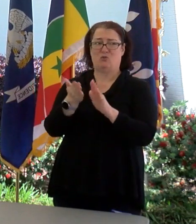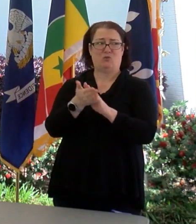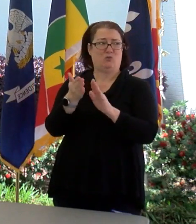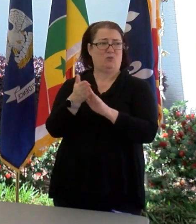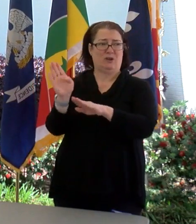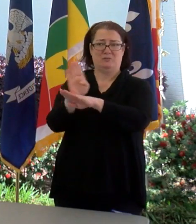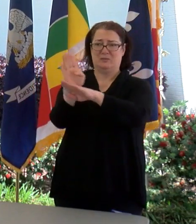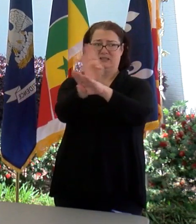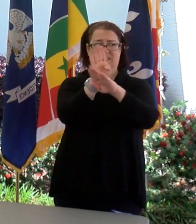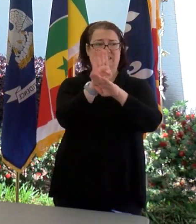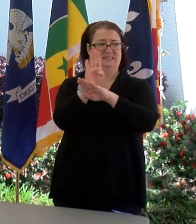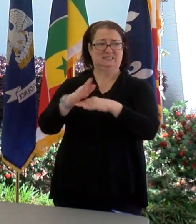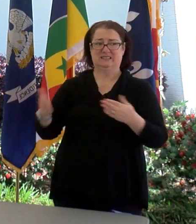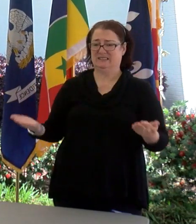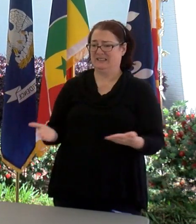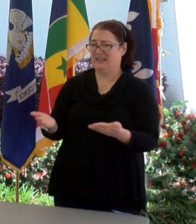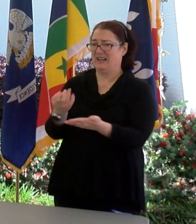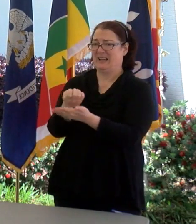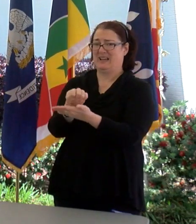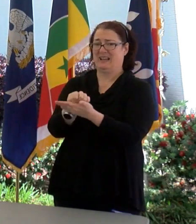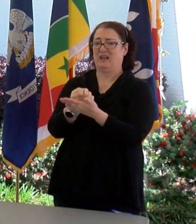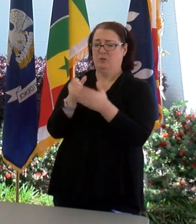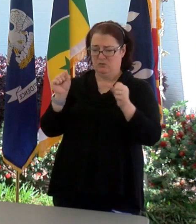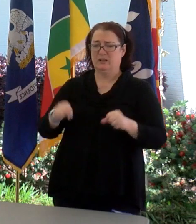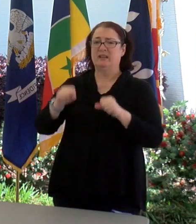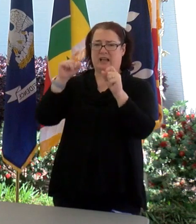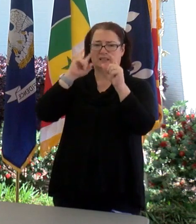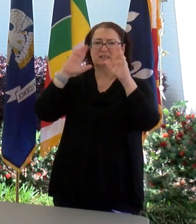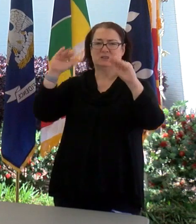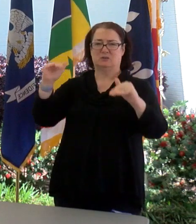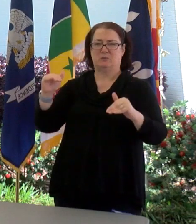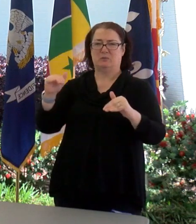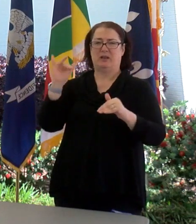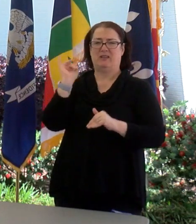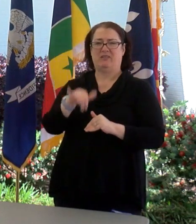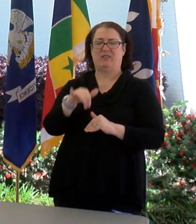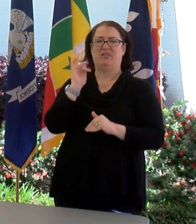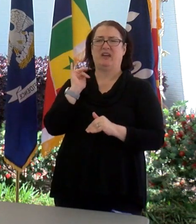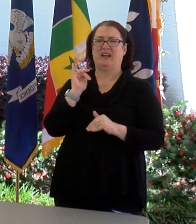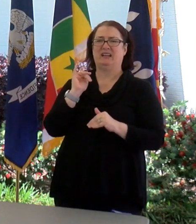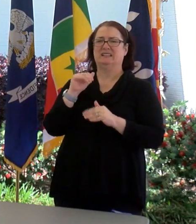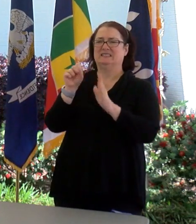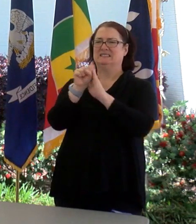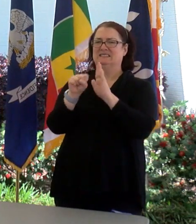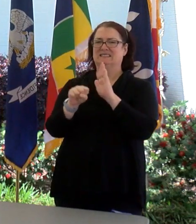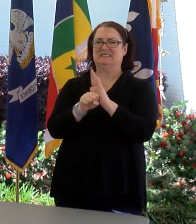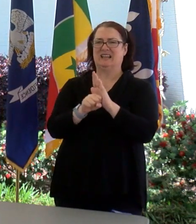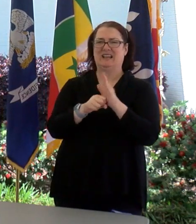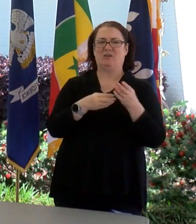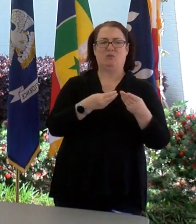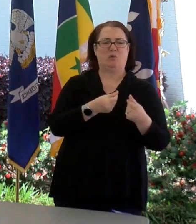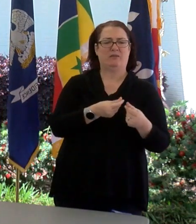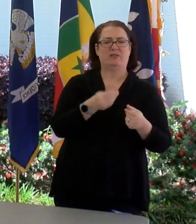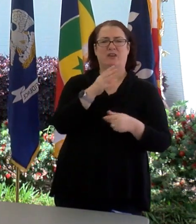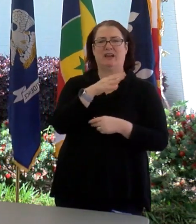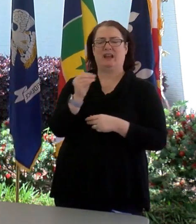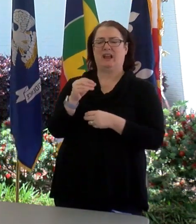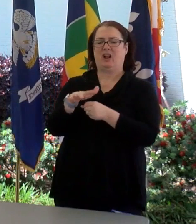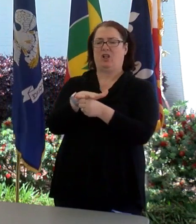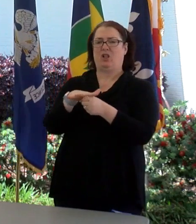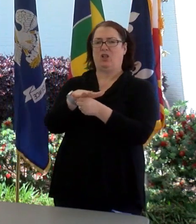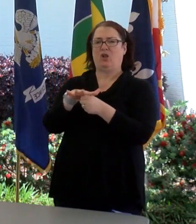we can expect a significant drop-off in both the availability of state revenues and local sales tax